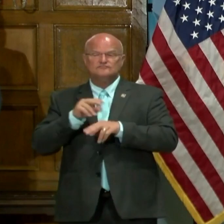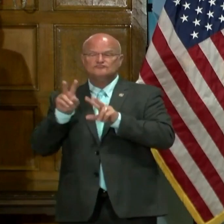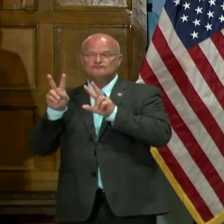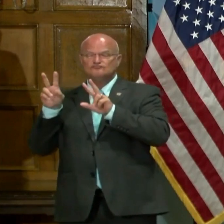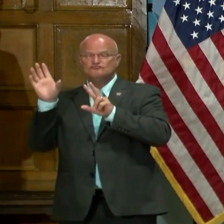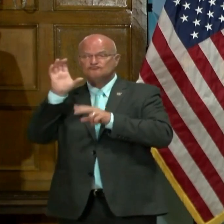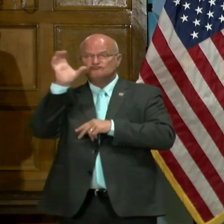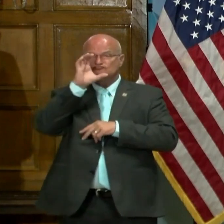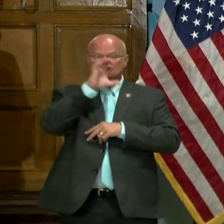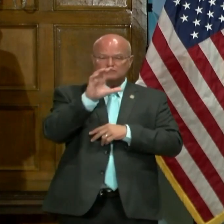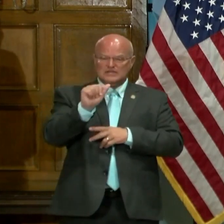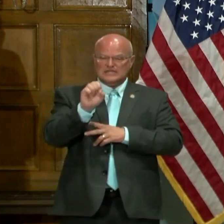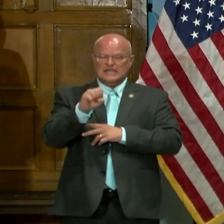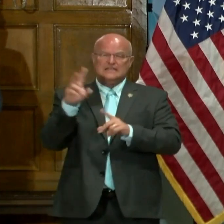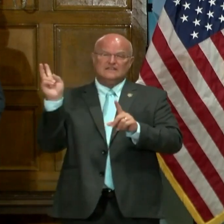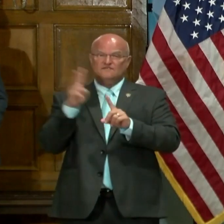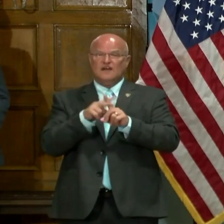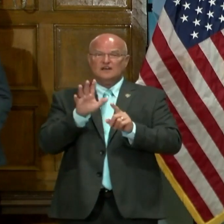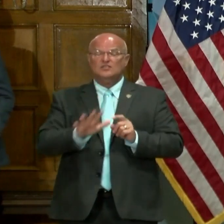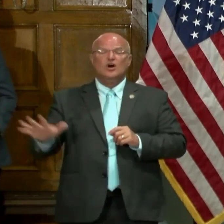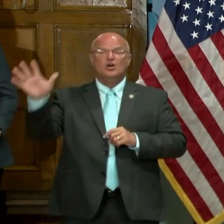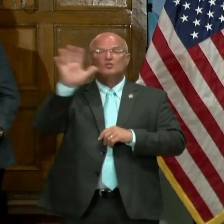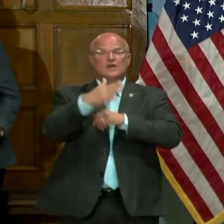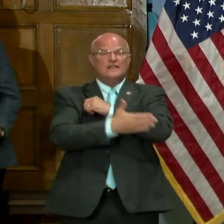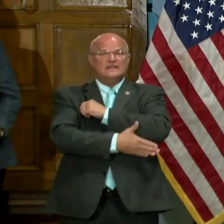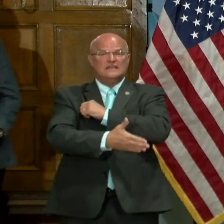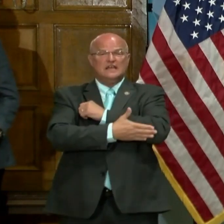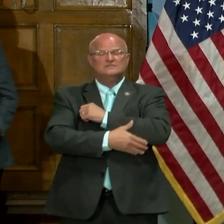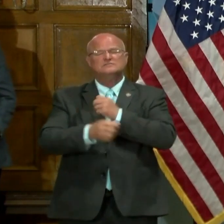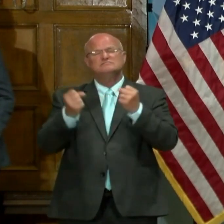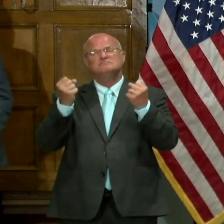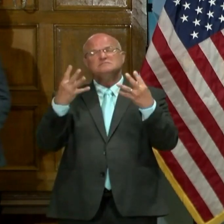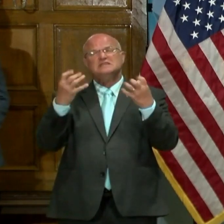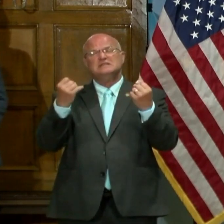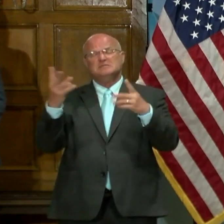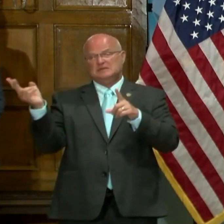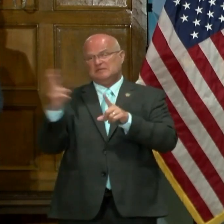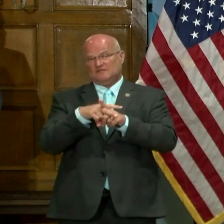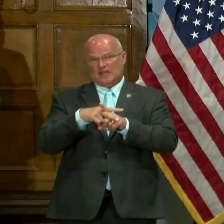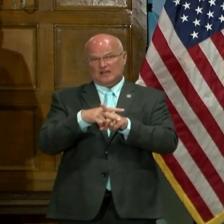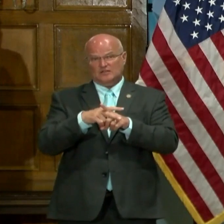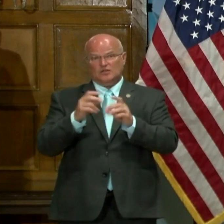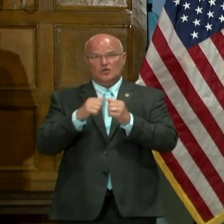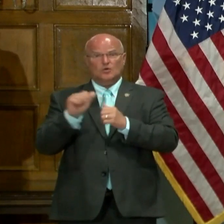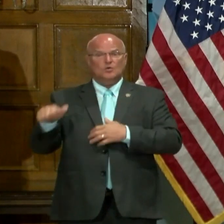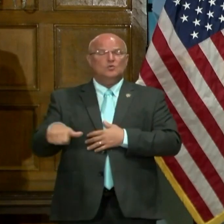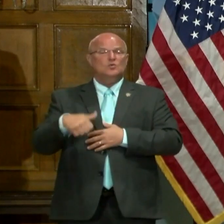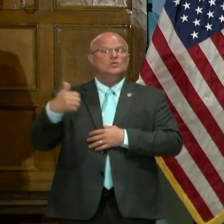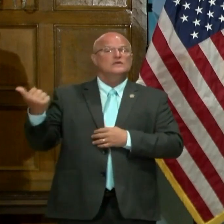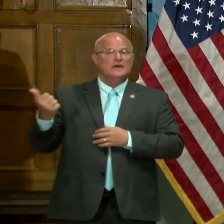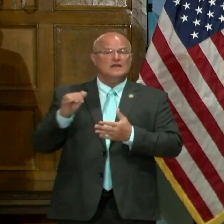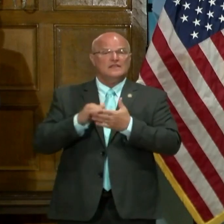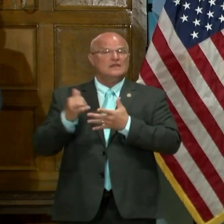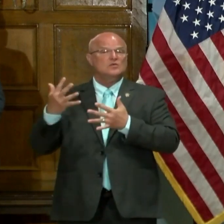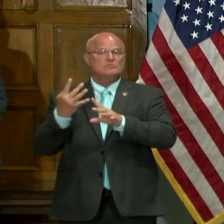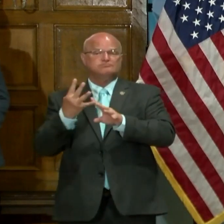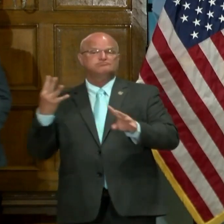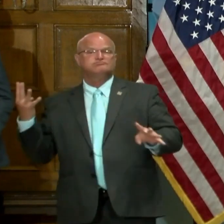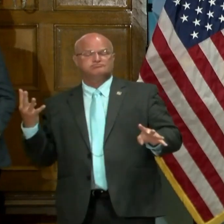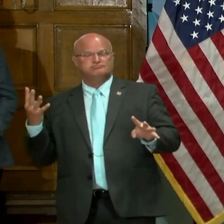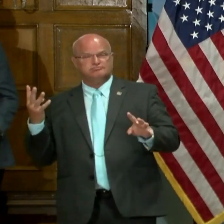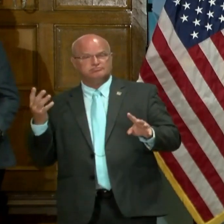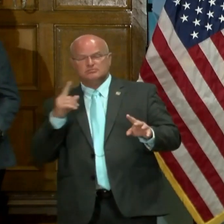about cases that have been filed across the country, and there are scores and scores of them with other that are waiting in